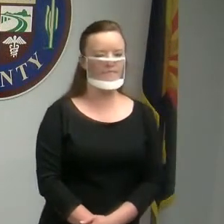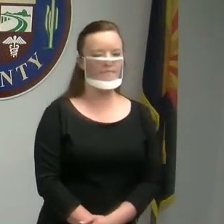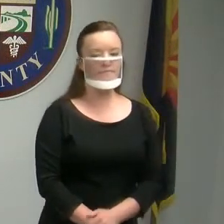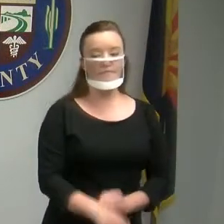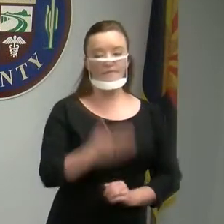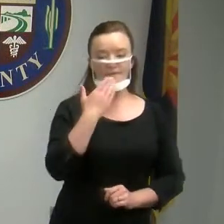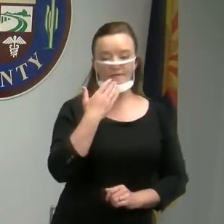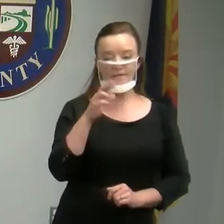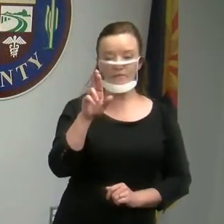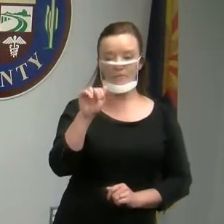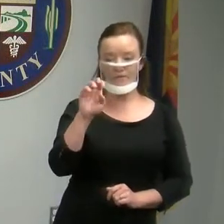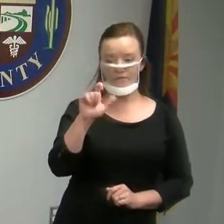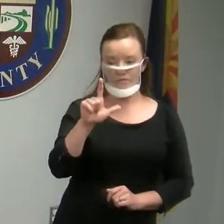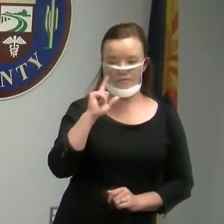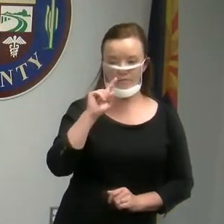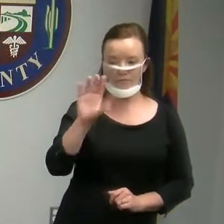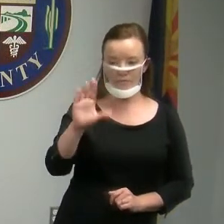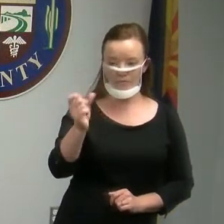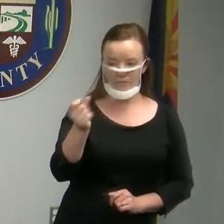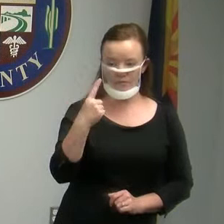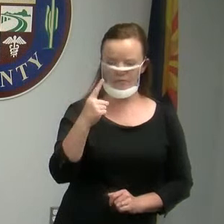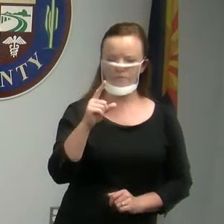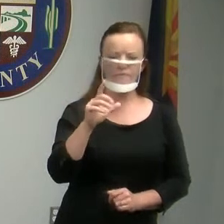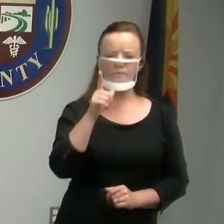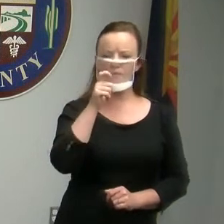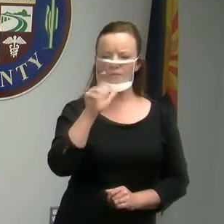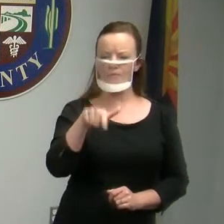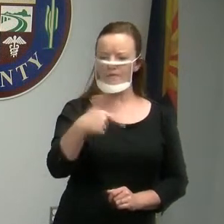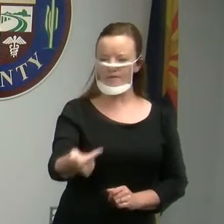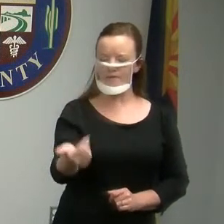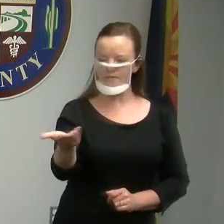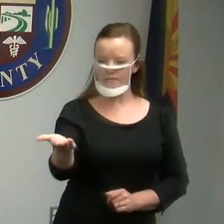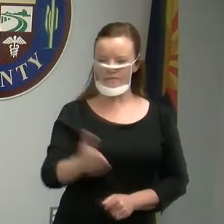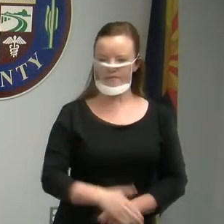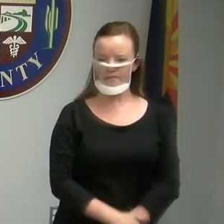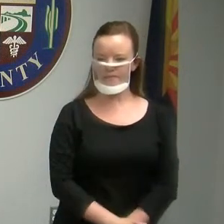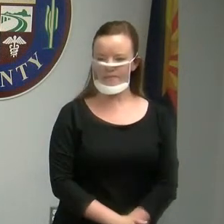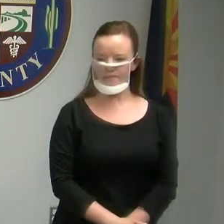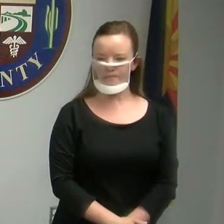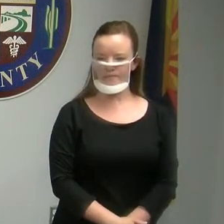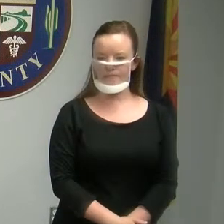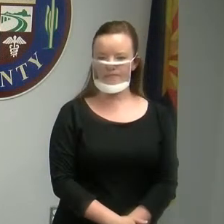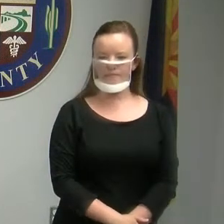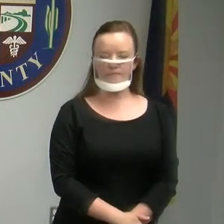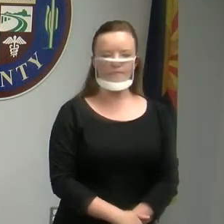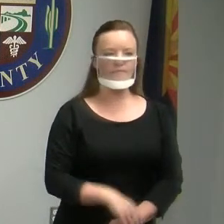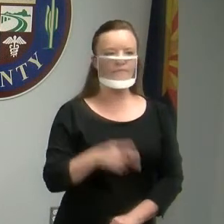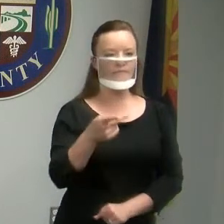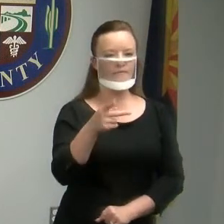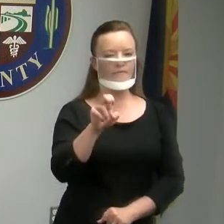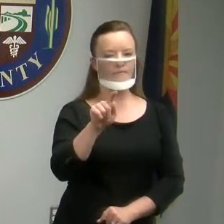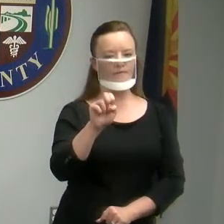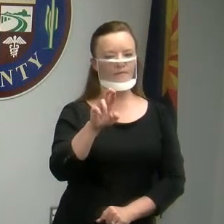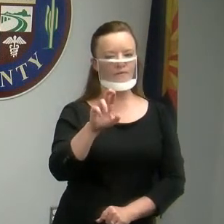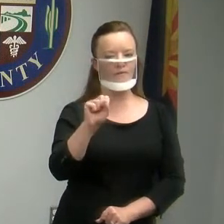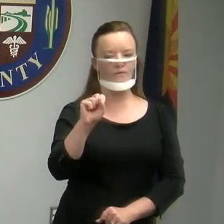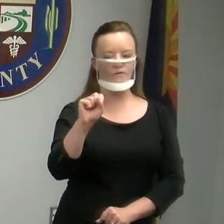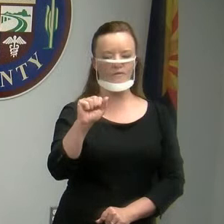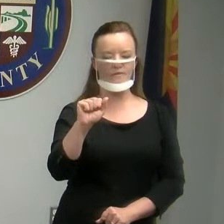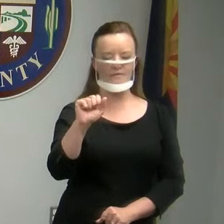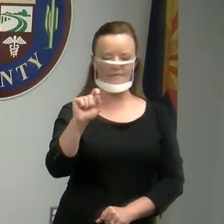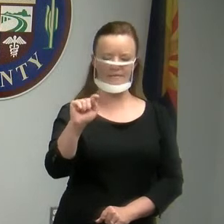Rachel, thank you so much for the question. Chad, who do we have next? Peter Seymour has the next question. Peter?